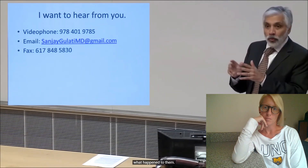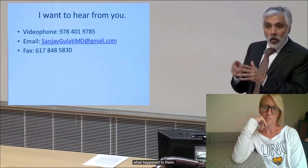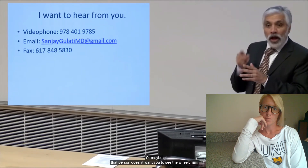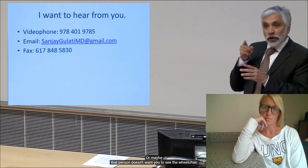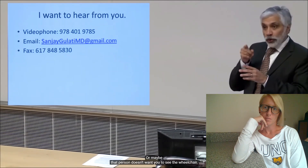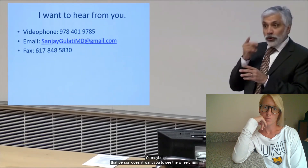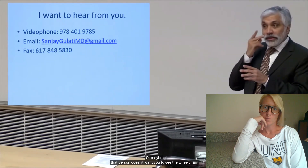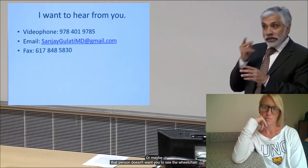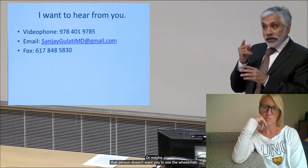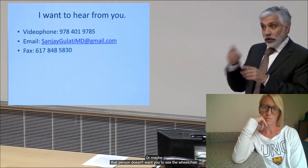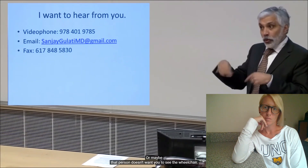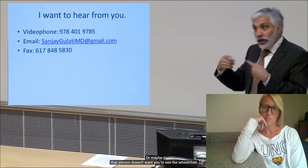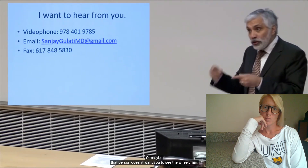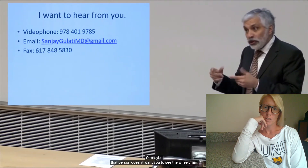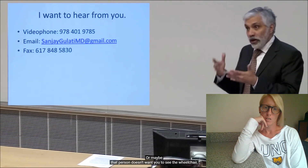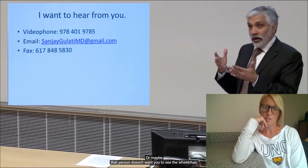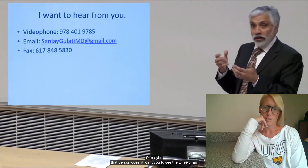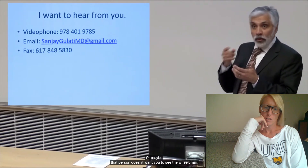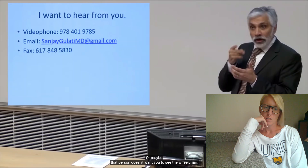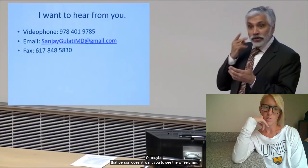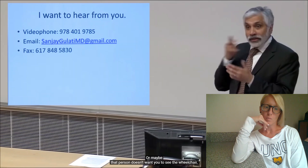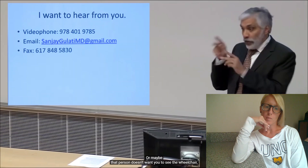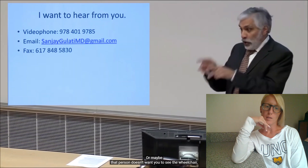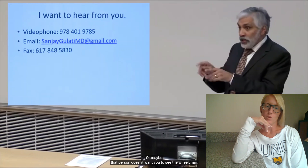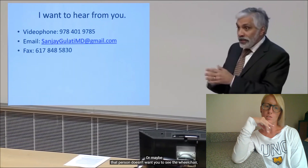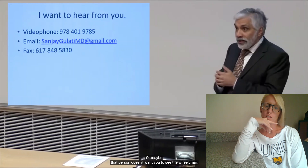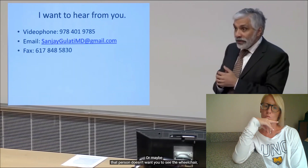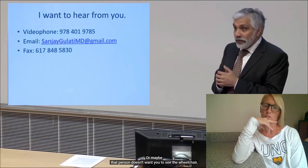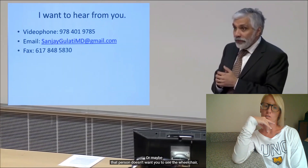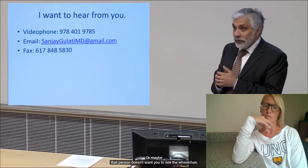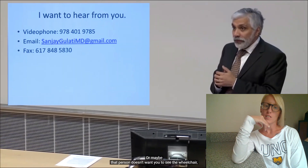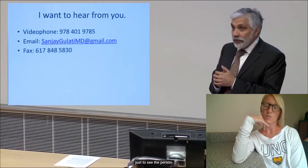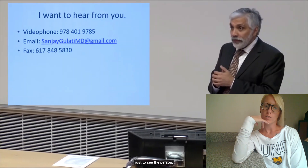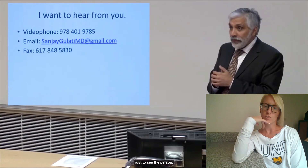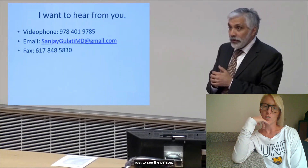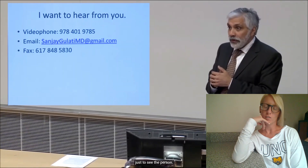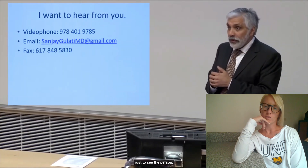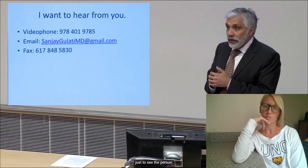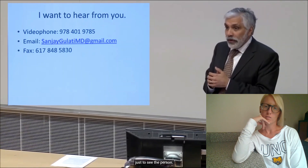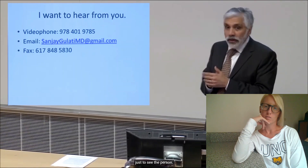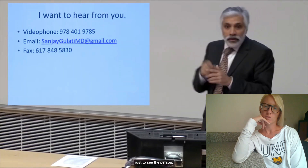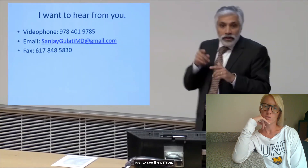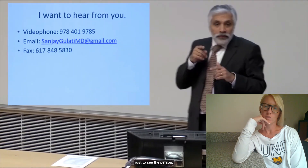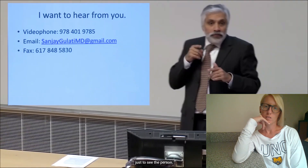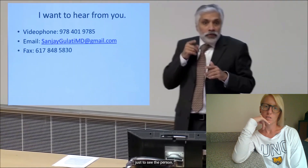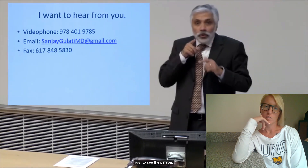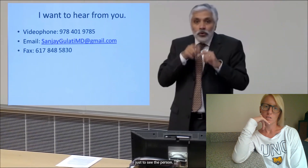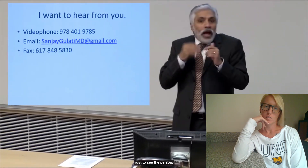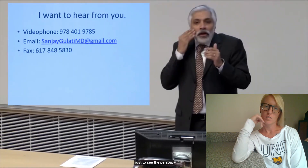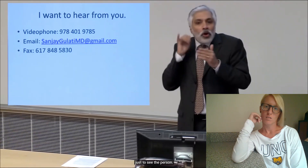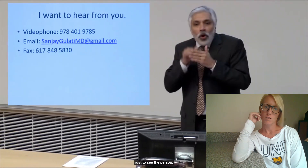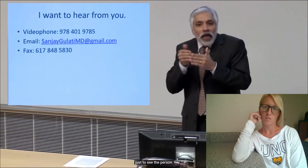them. Or maybe that person doesn't want you to see the Or maybe wheelchair, that person doesn't want you to see just to see the wheelchair. person.